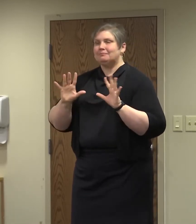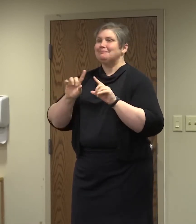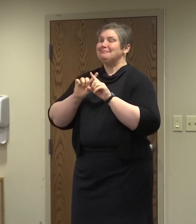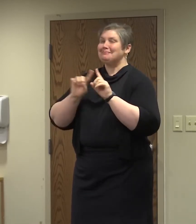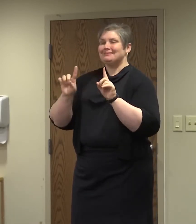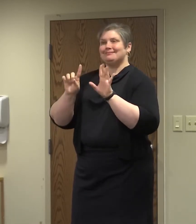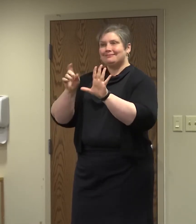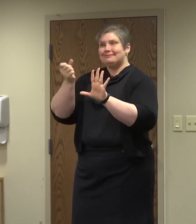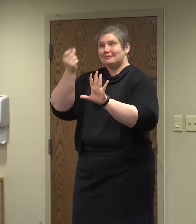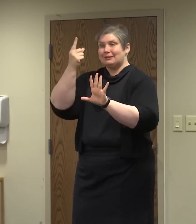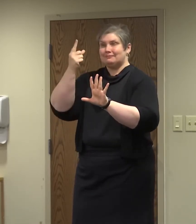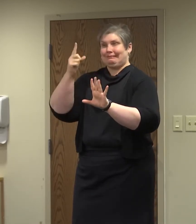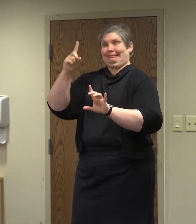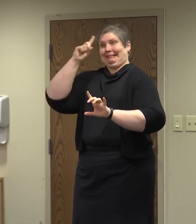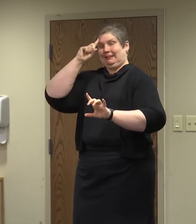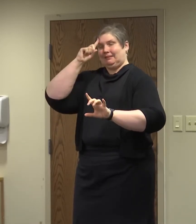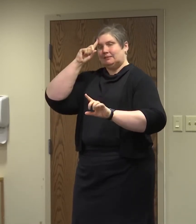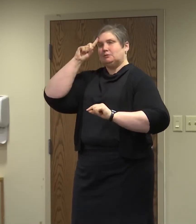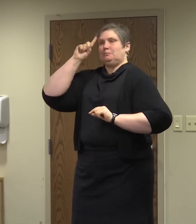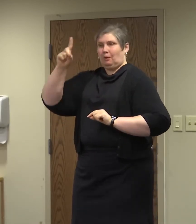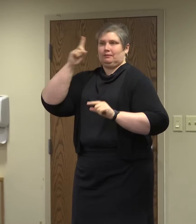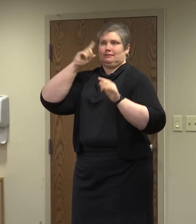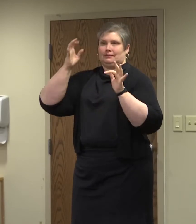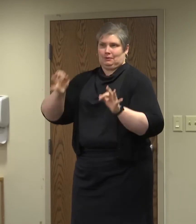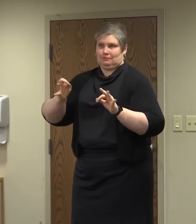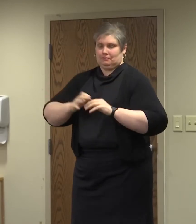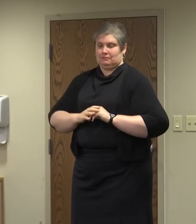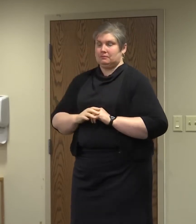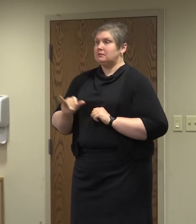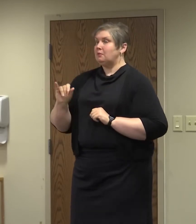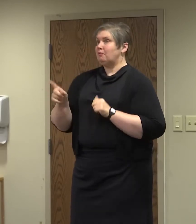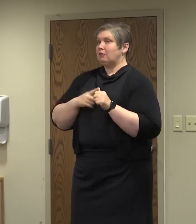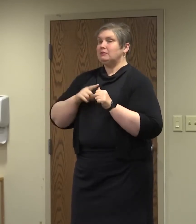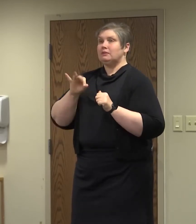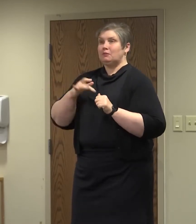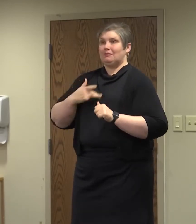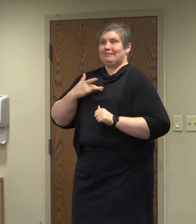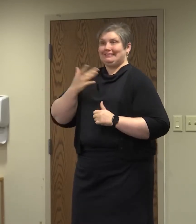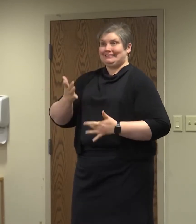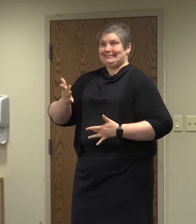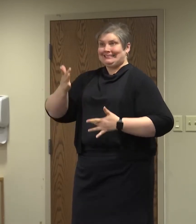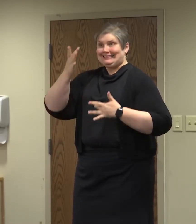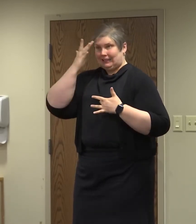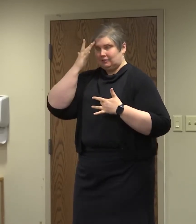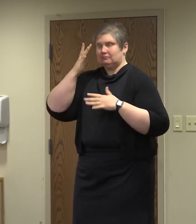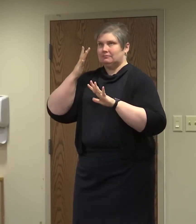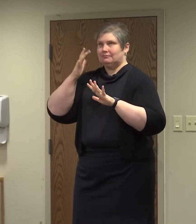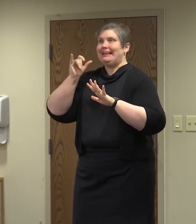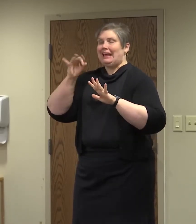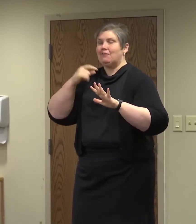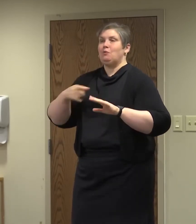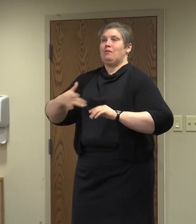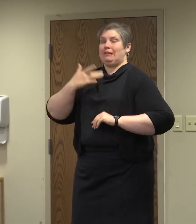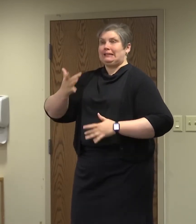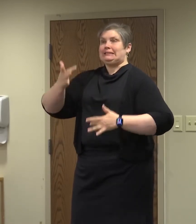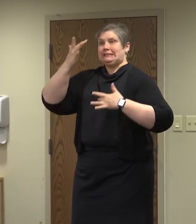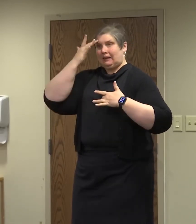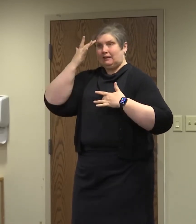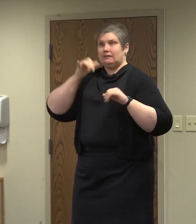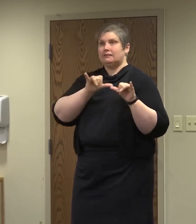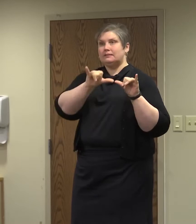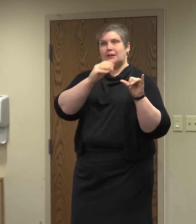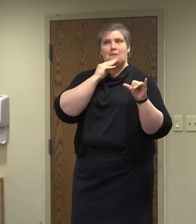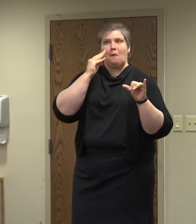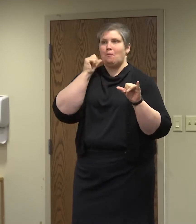gathering with your family. So number one, if you're feeling sick, if you are feeling sick, stay home. Number